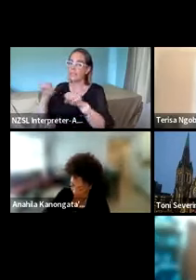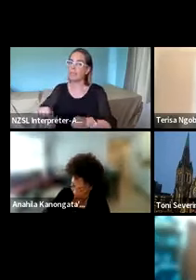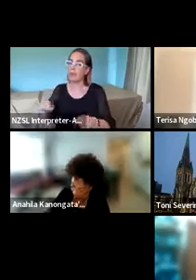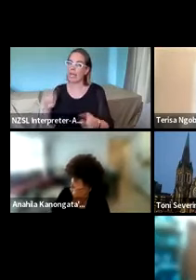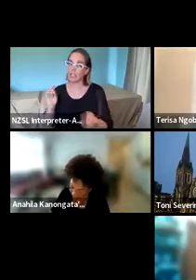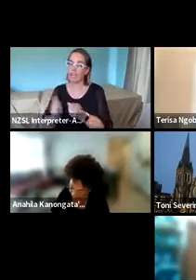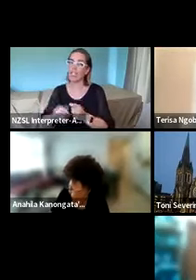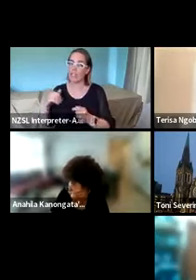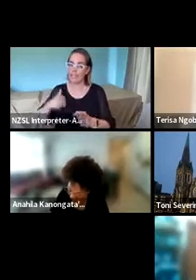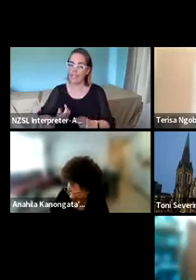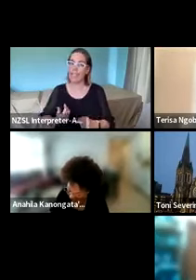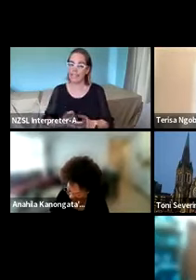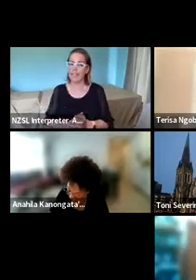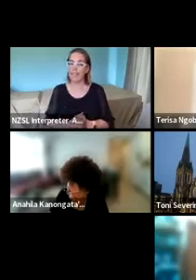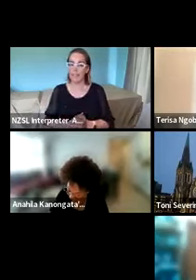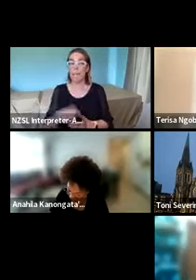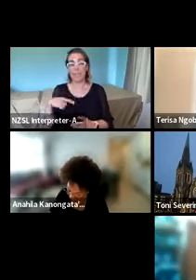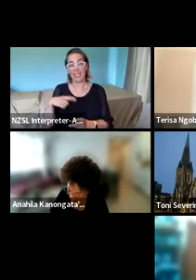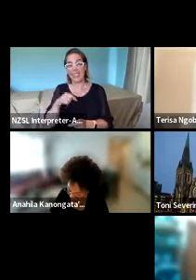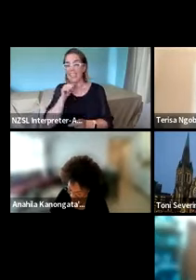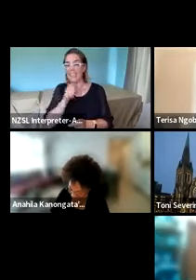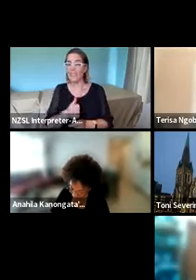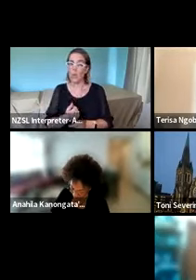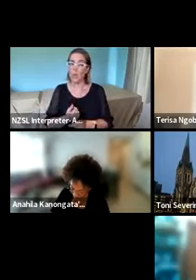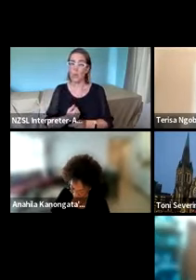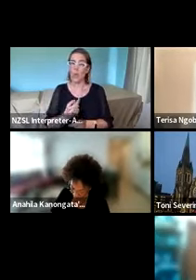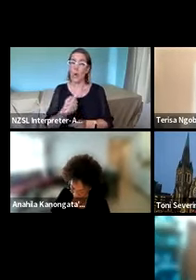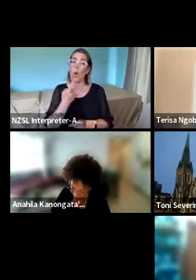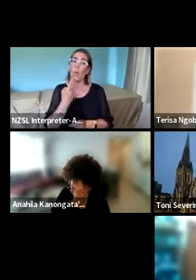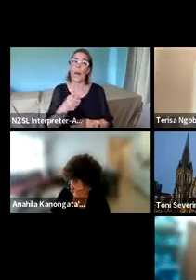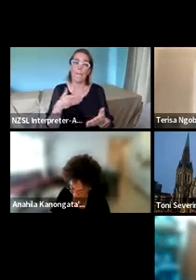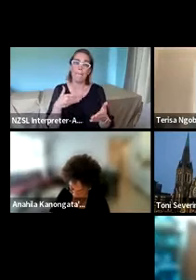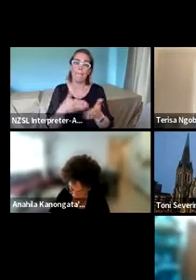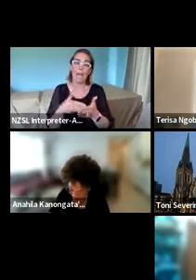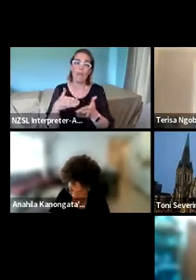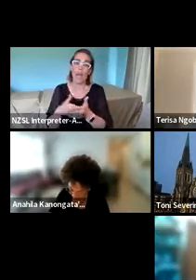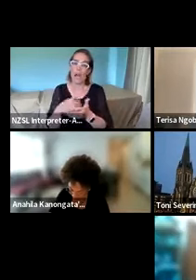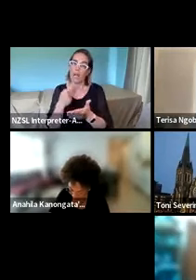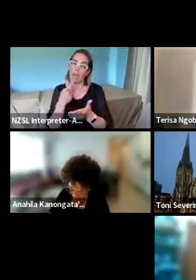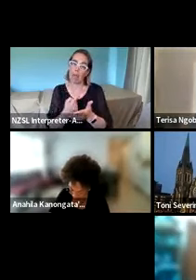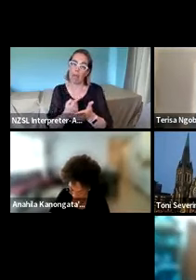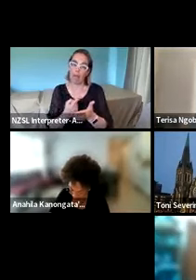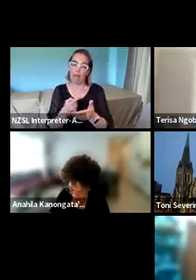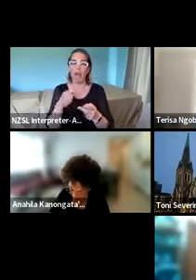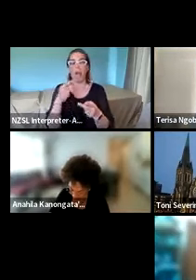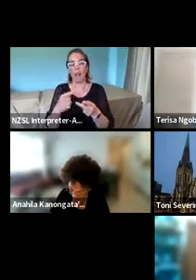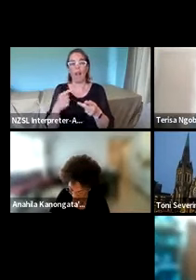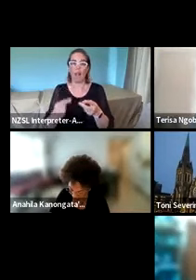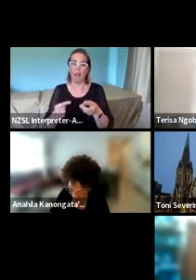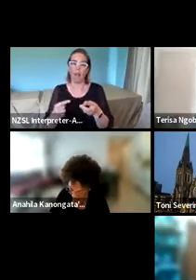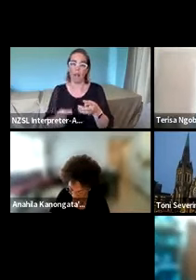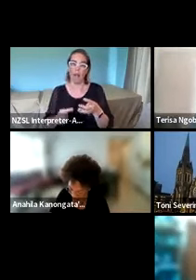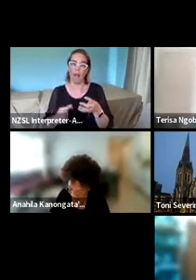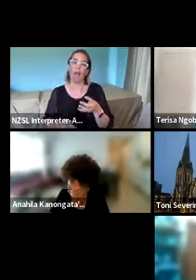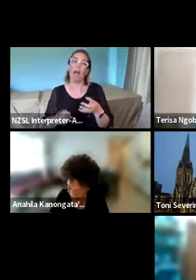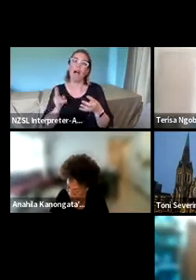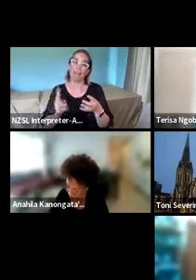needed, because if you complained one barrier at a time, it would take forever. There would be thousands of complaints that would